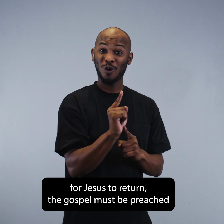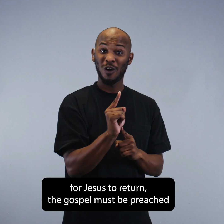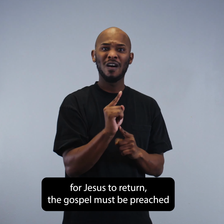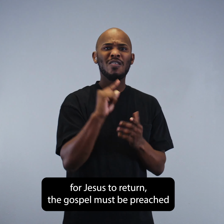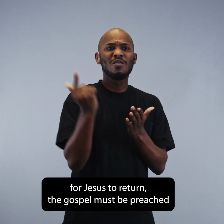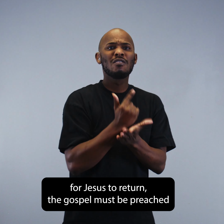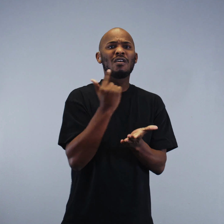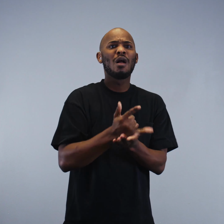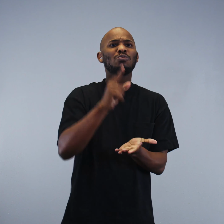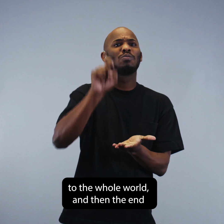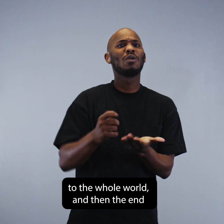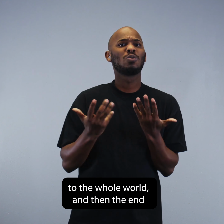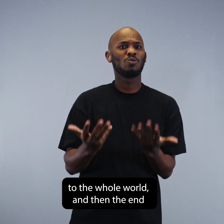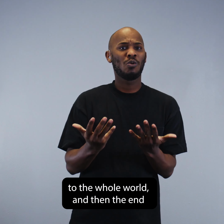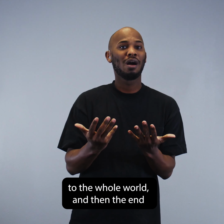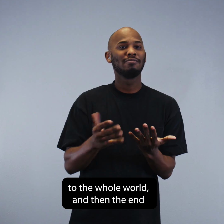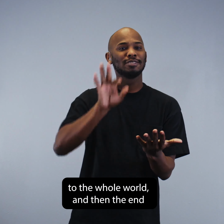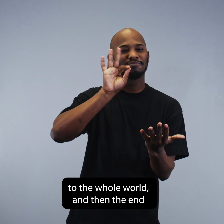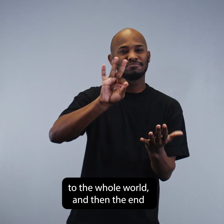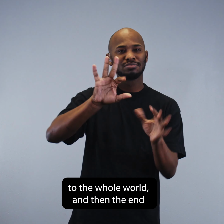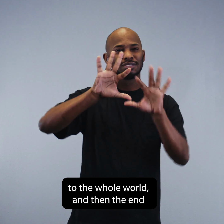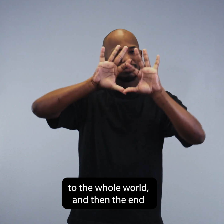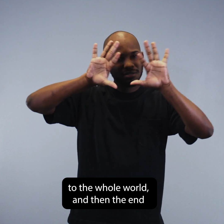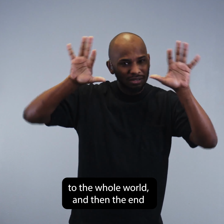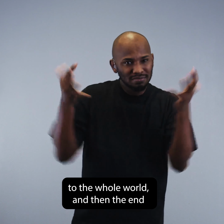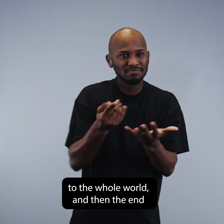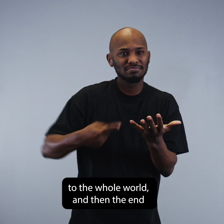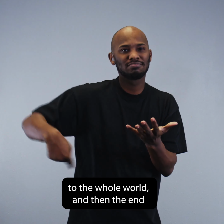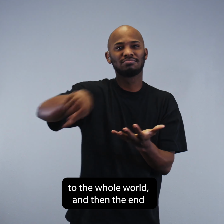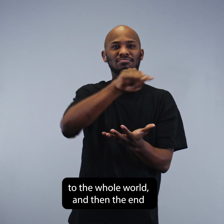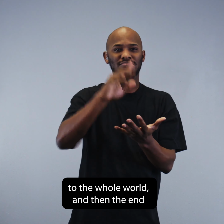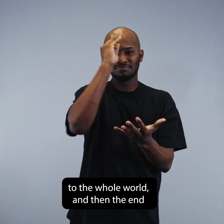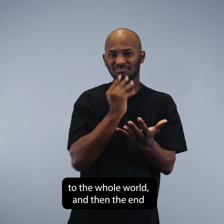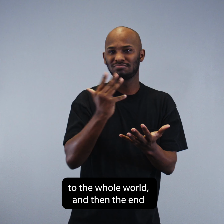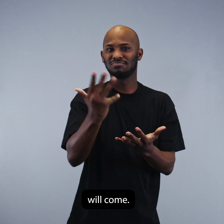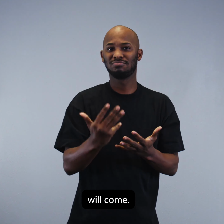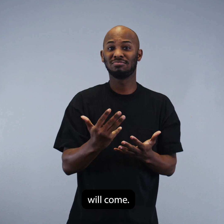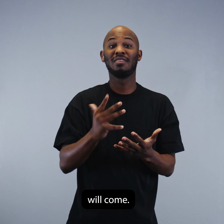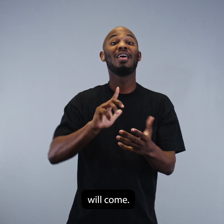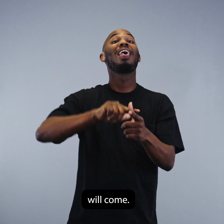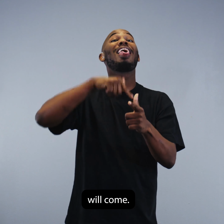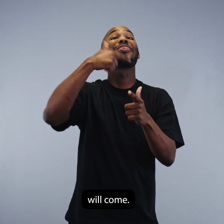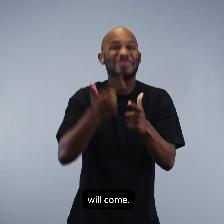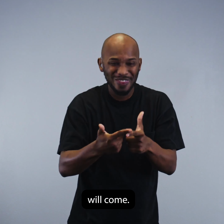be preached to the whole world, and then the end will come.